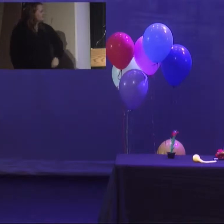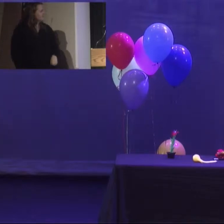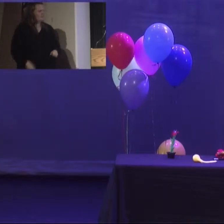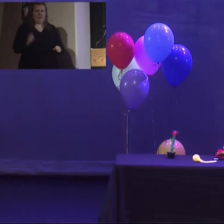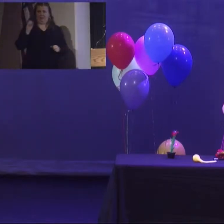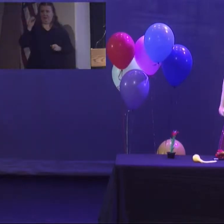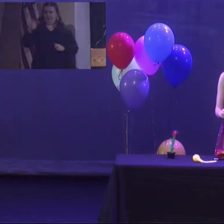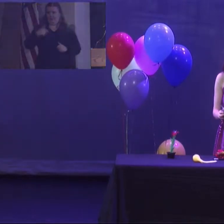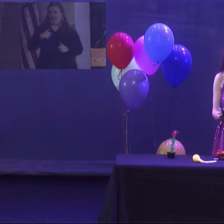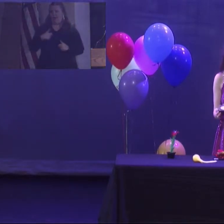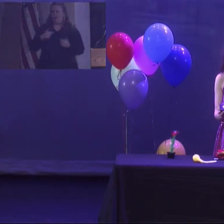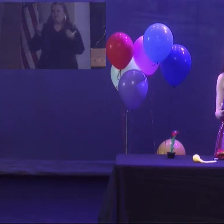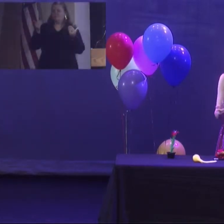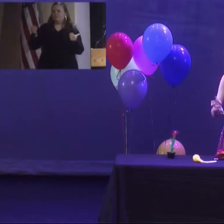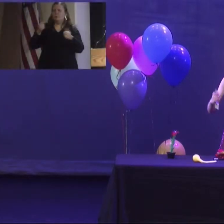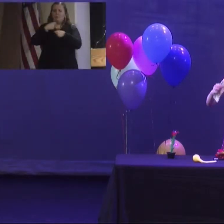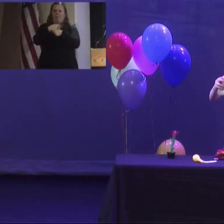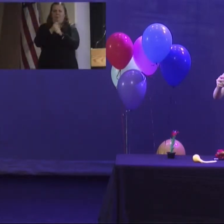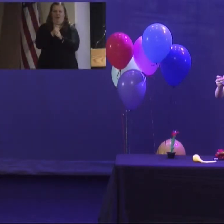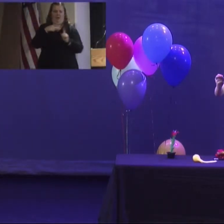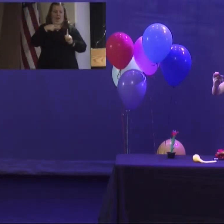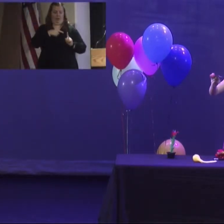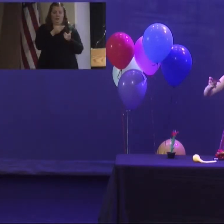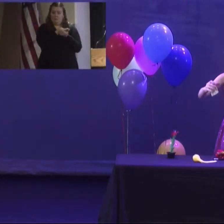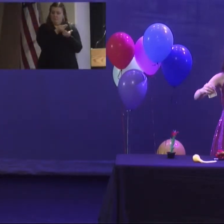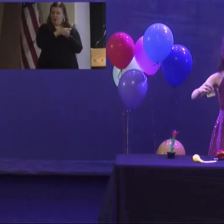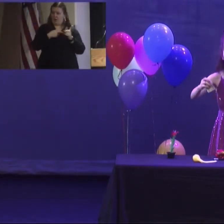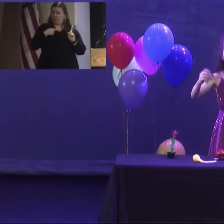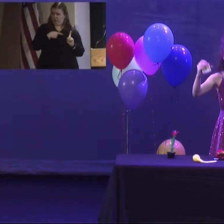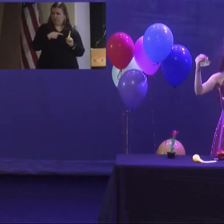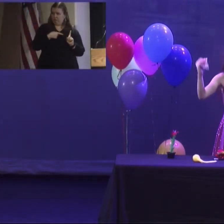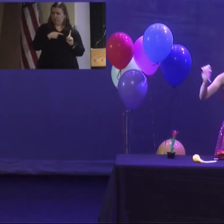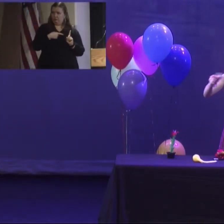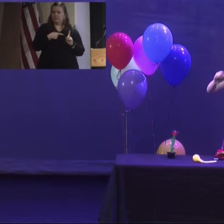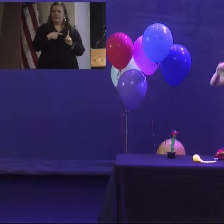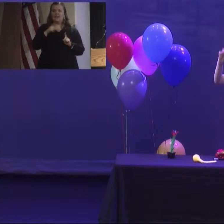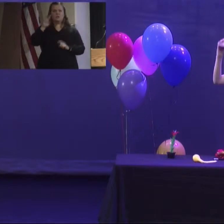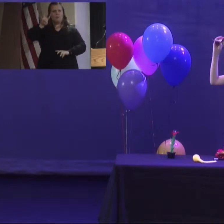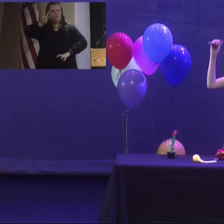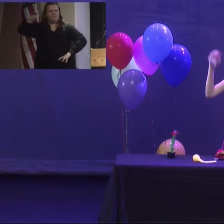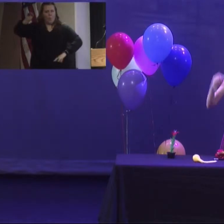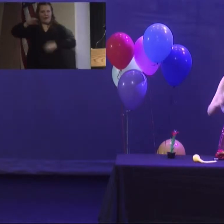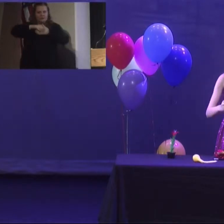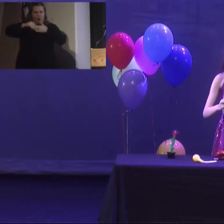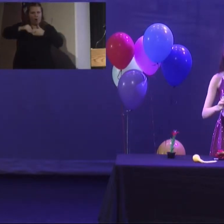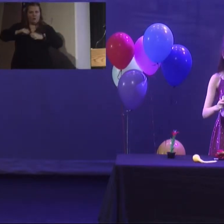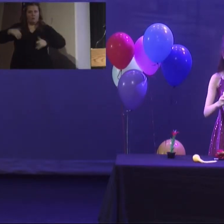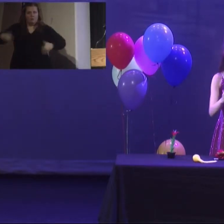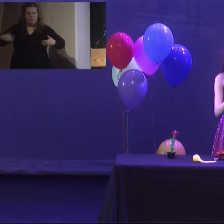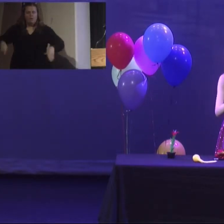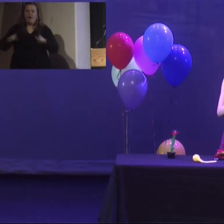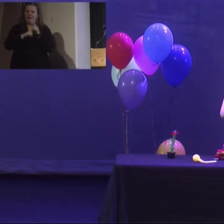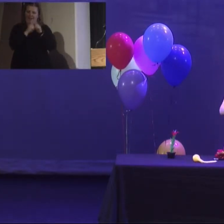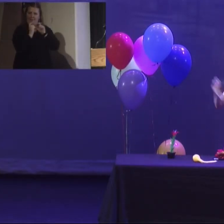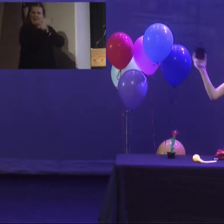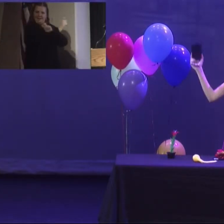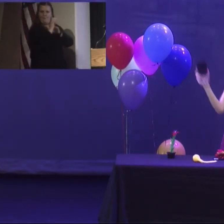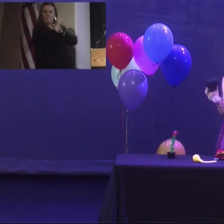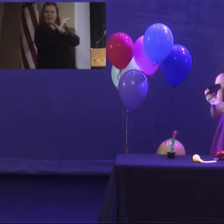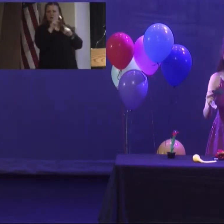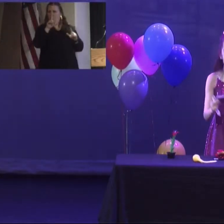So I'm going to make this money right here into a $40 bill, and then I'm going to give it back to Miss